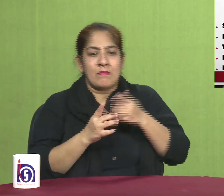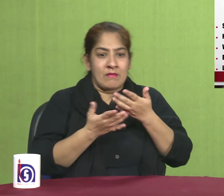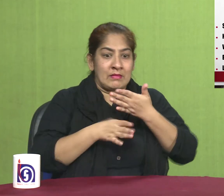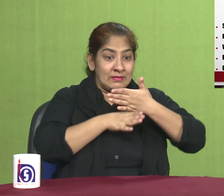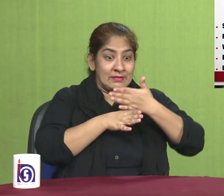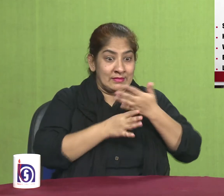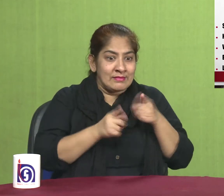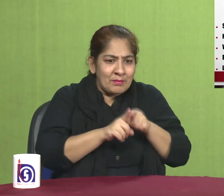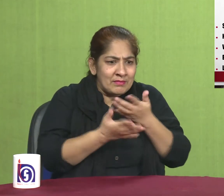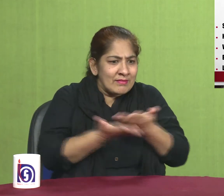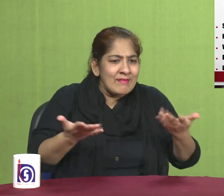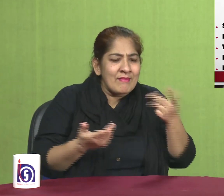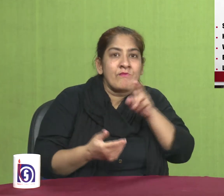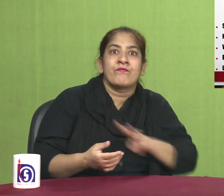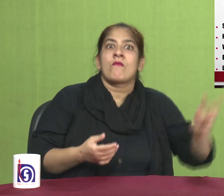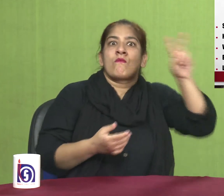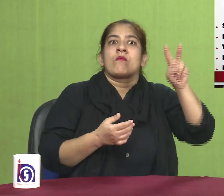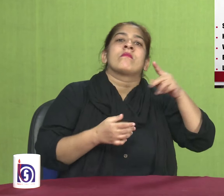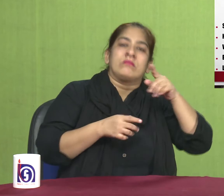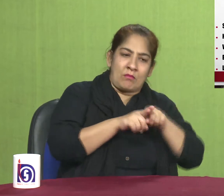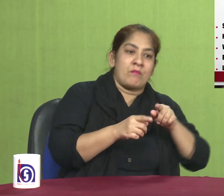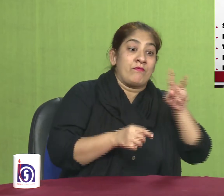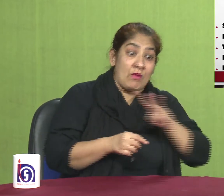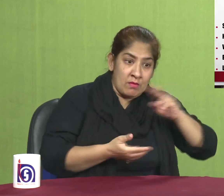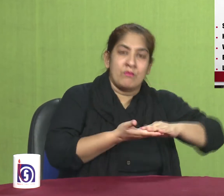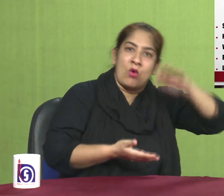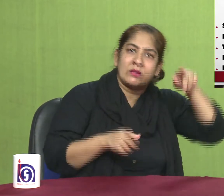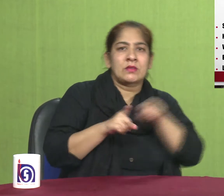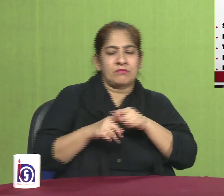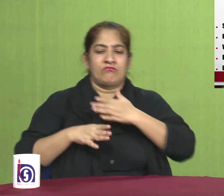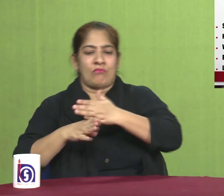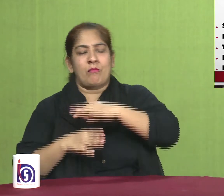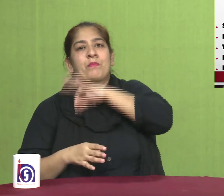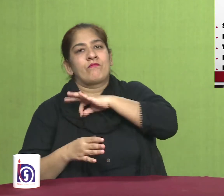says that value rises with increase in profits.